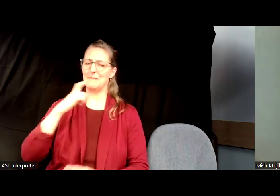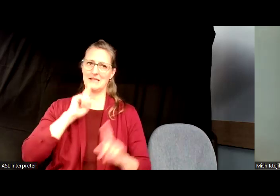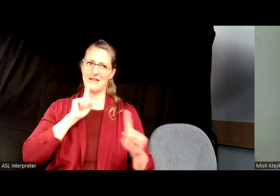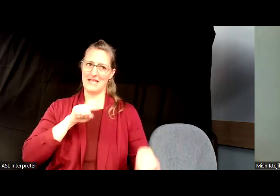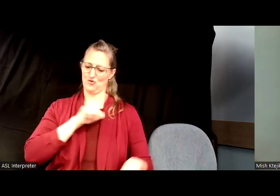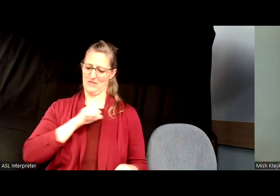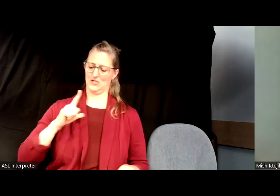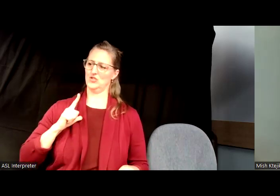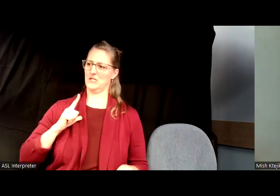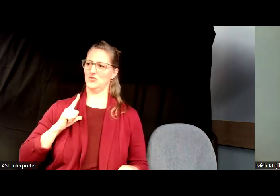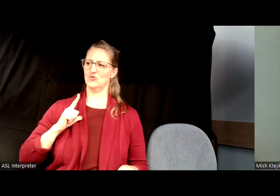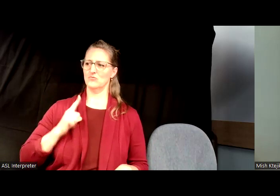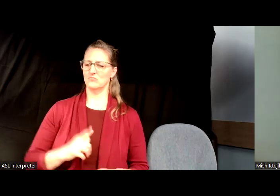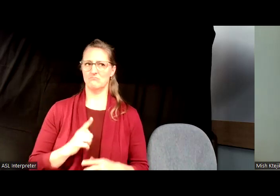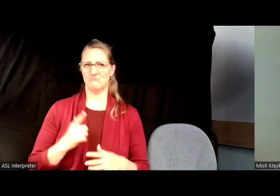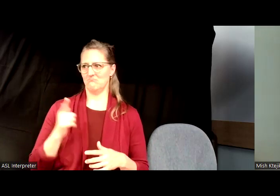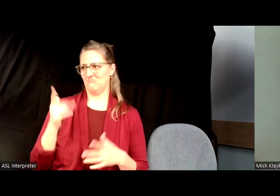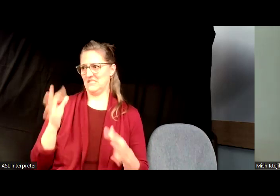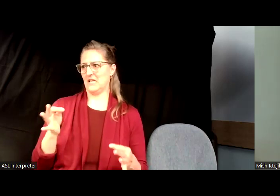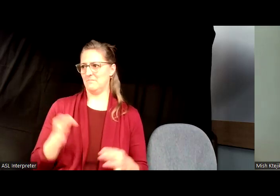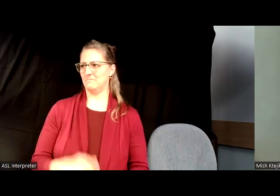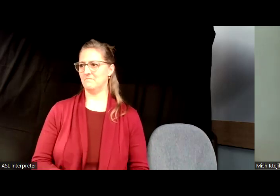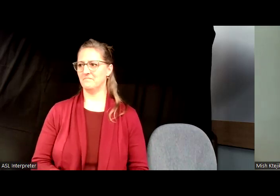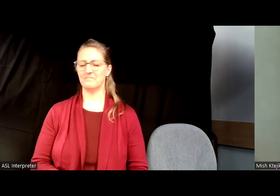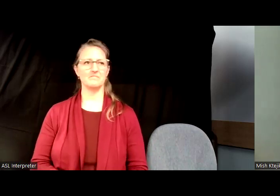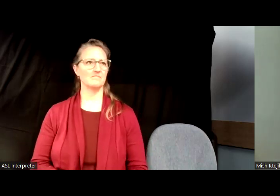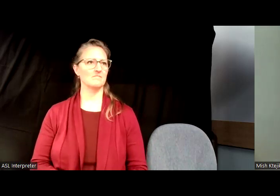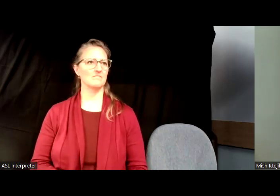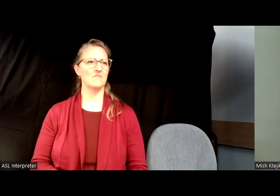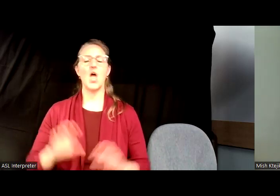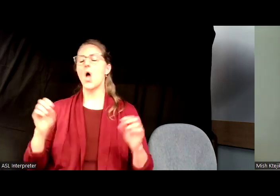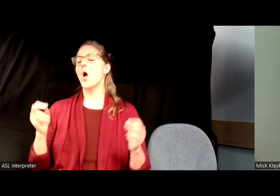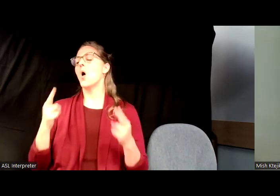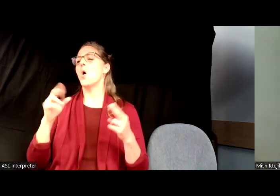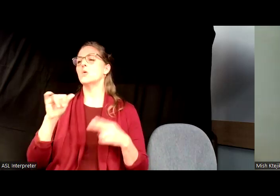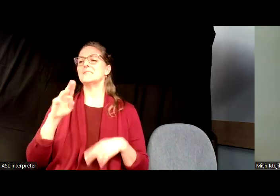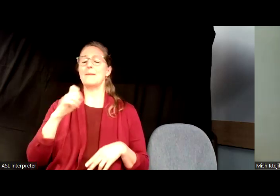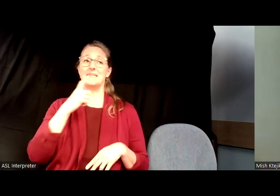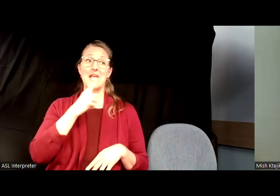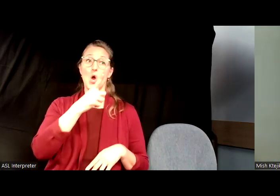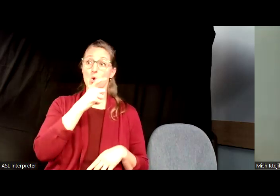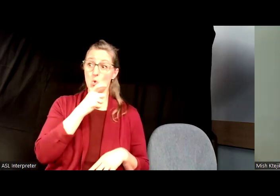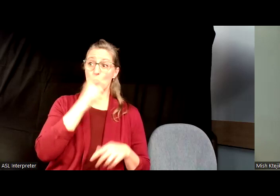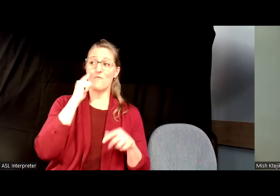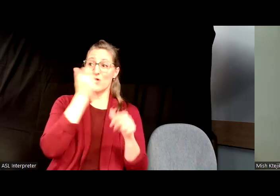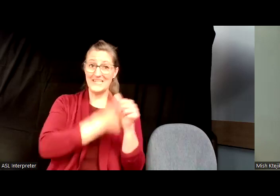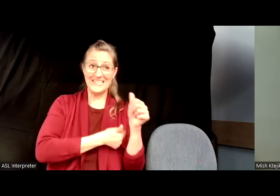which positions has which terms? Continue for how long? Oh, like who got in each slot? Yeah.